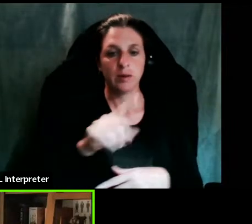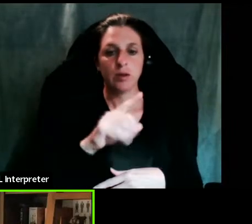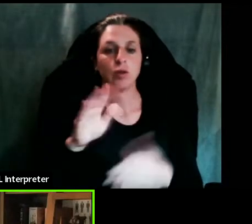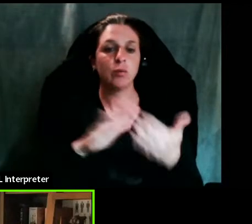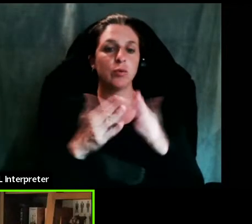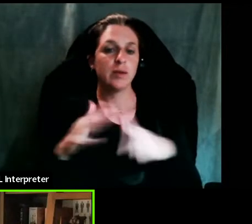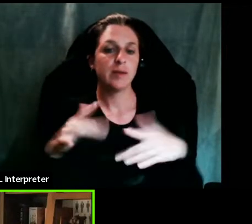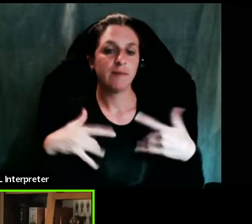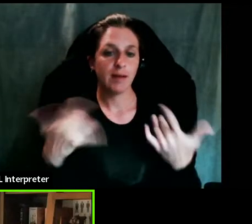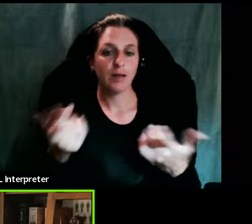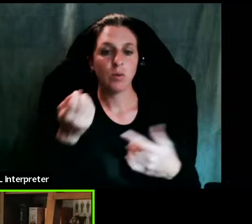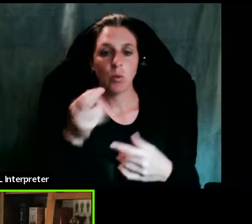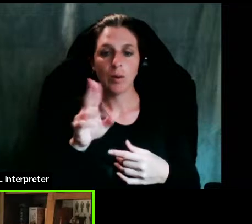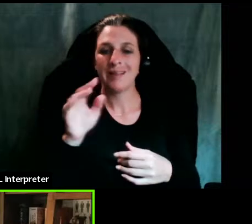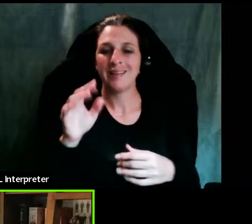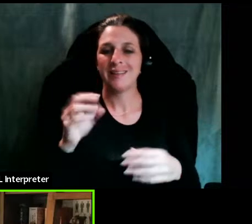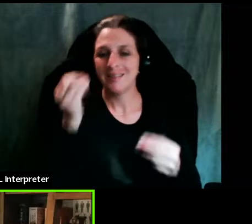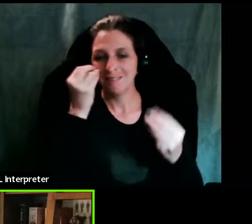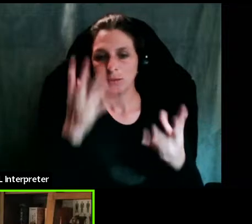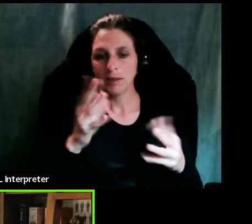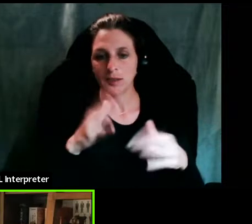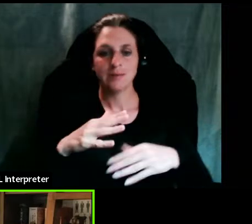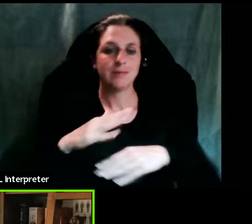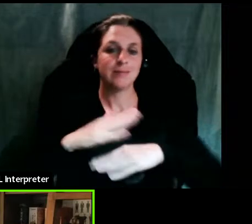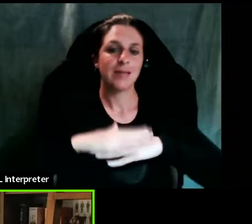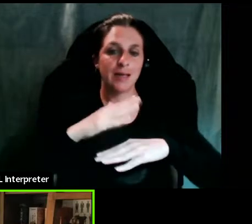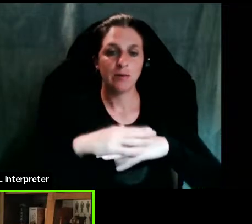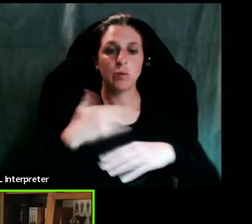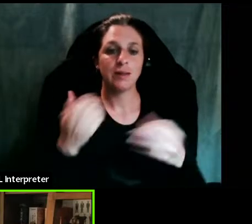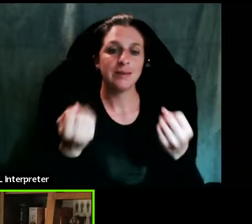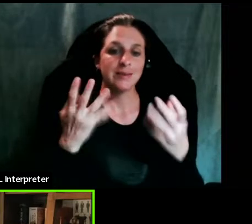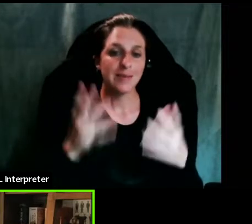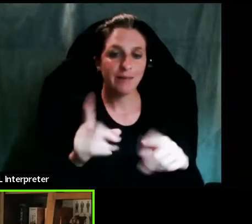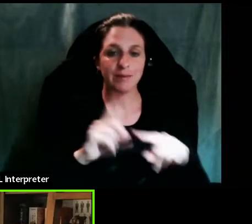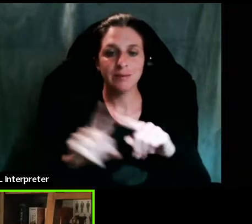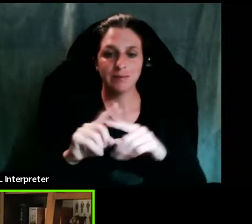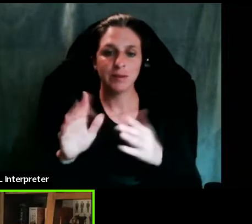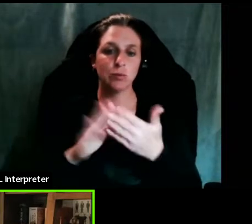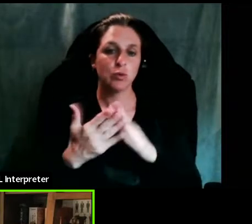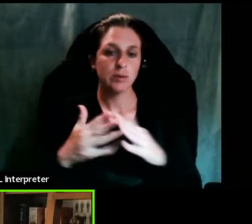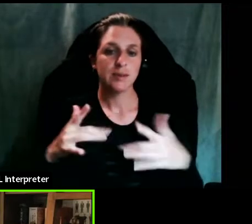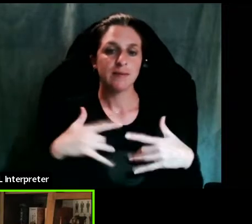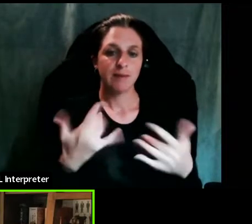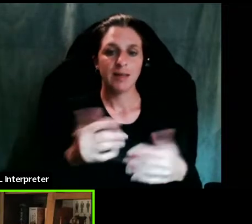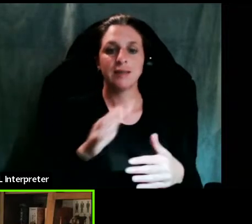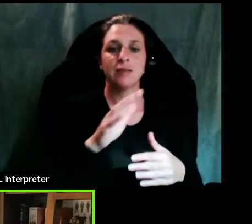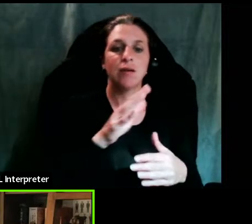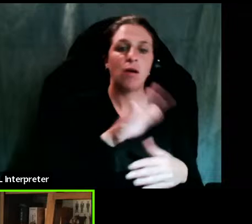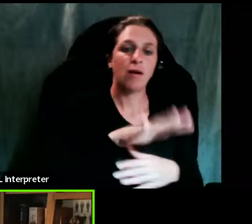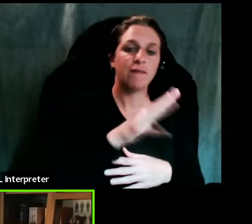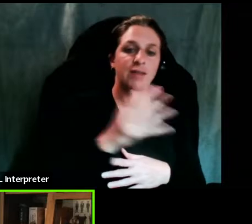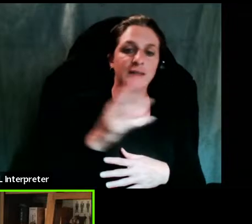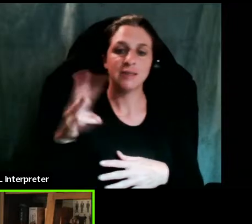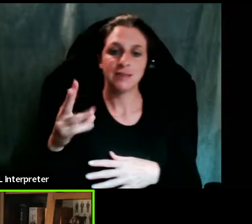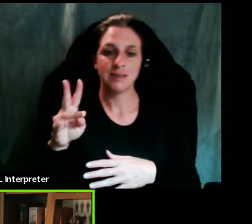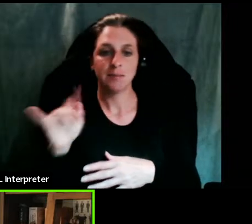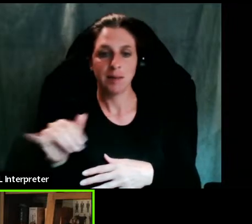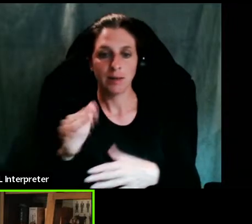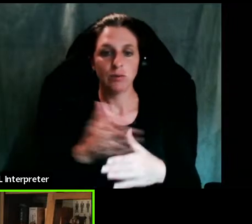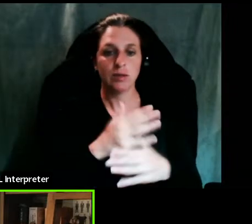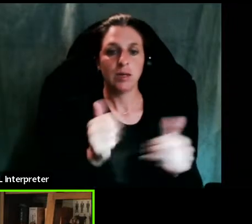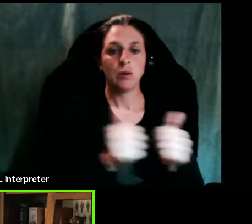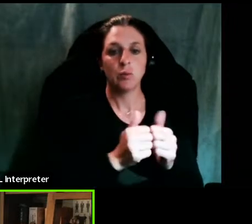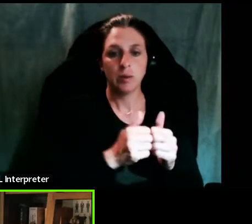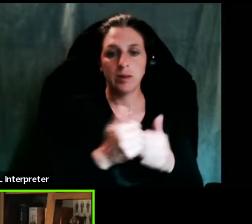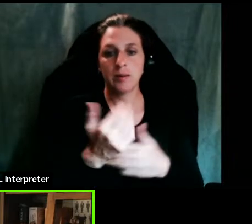tables. We had several community events on the 5th and the 6th of May to share with our morning and evening and afternoon students